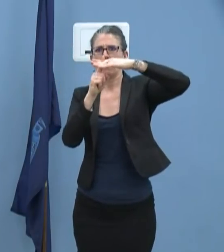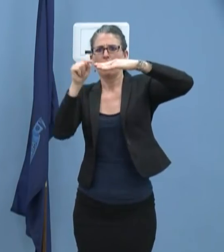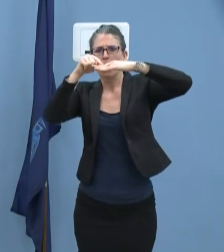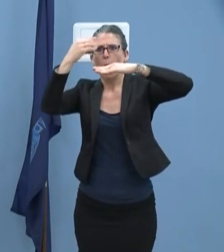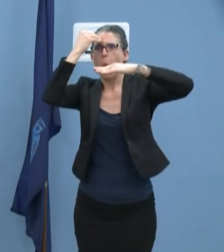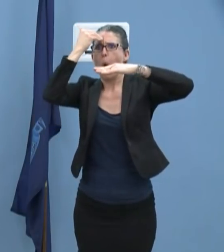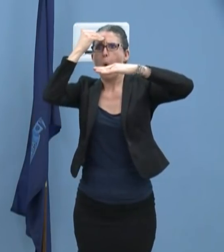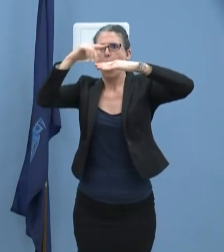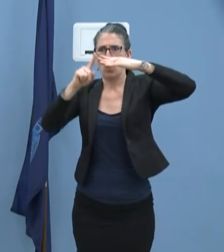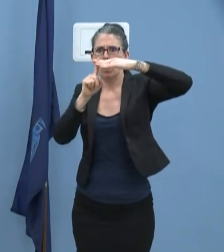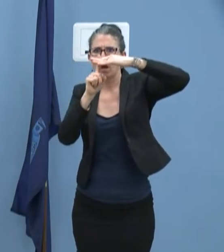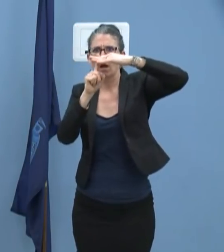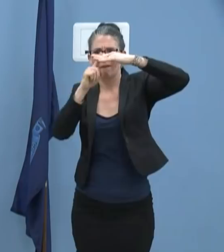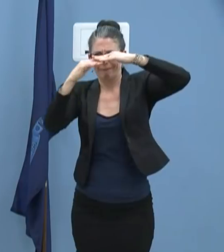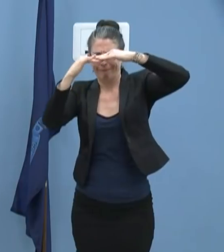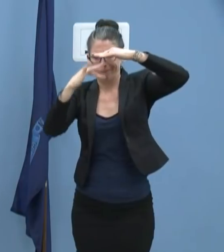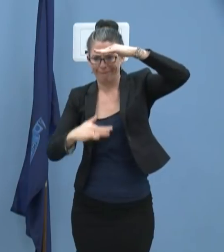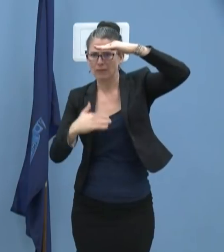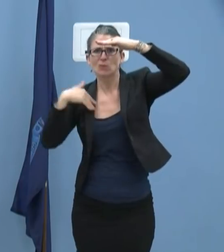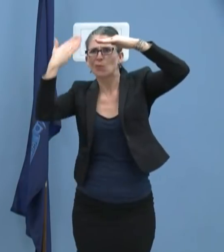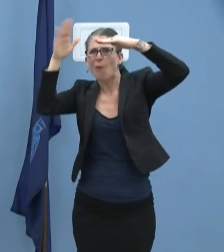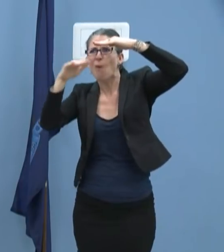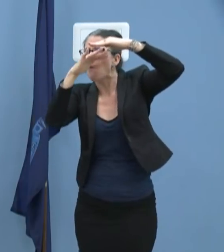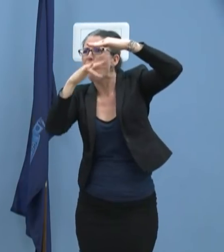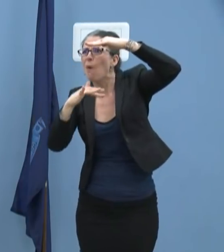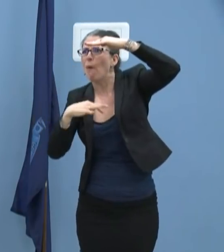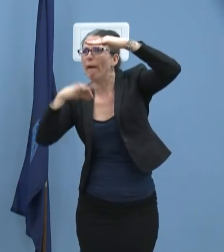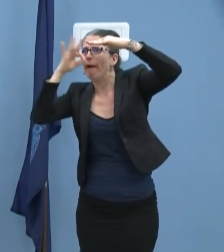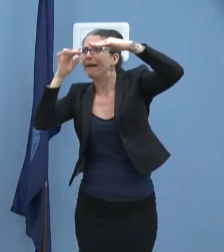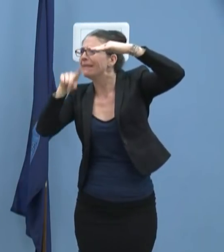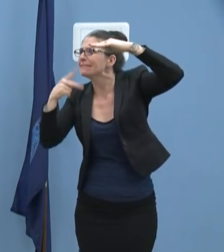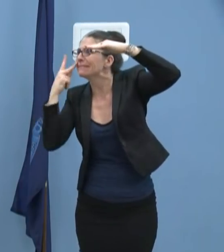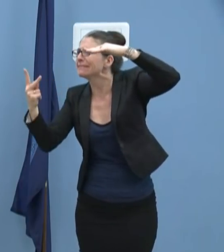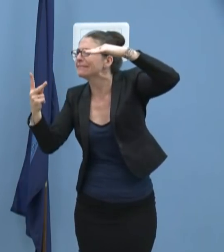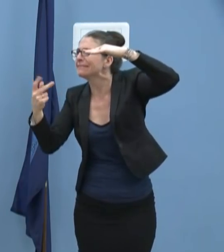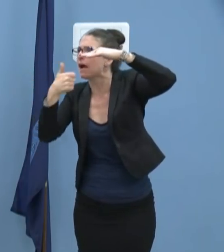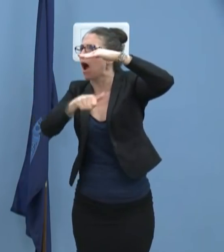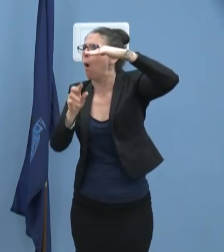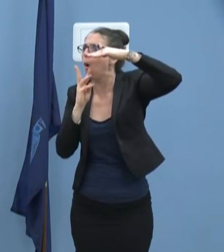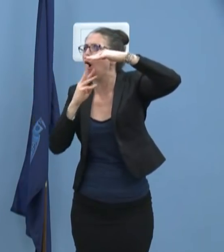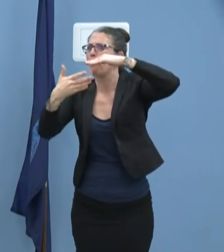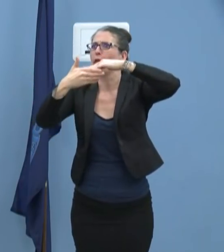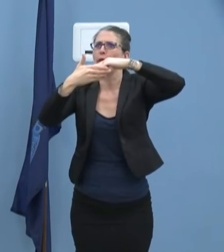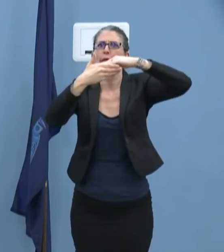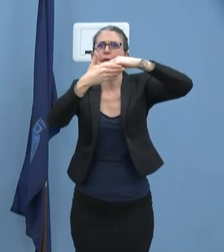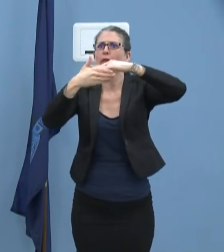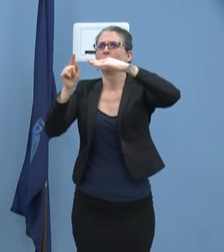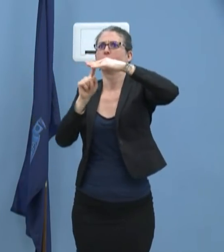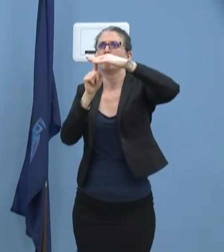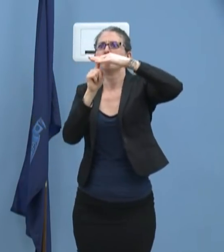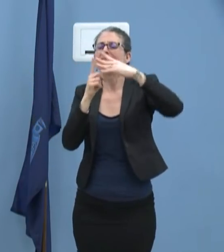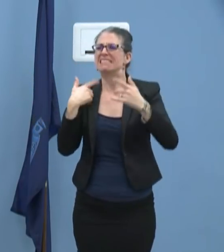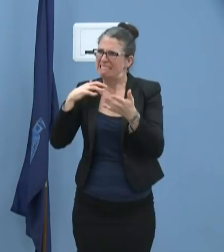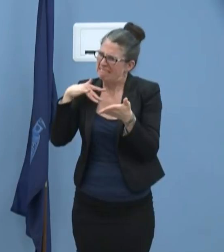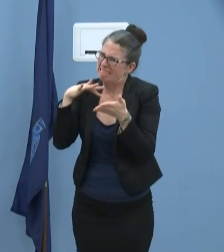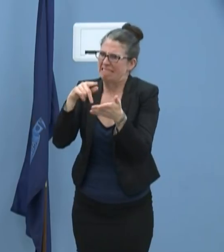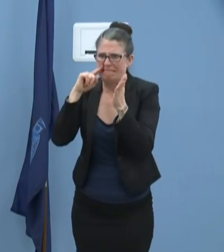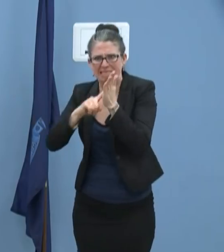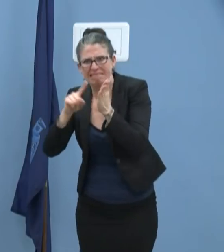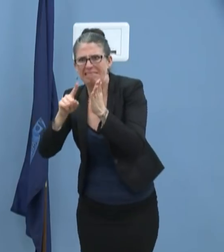It's always a concern. The concern here is heightened for some reasons, and then it's lessened for others.